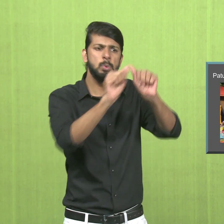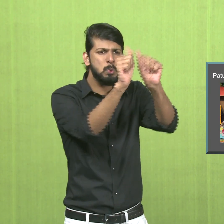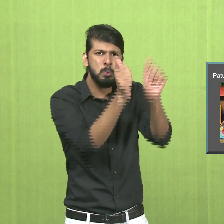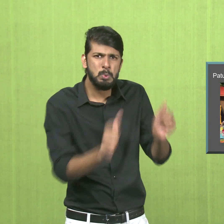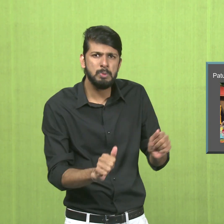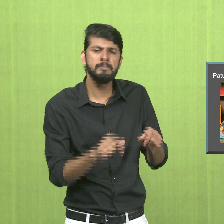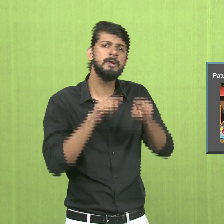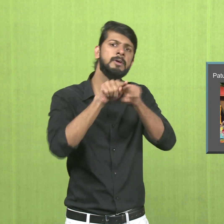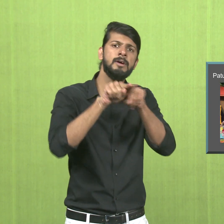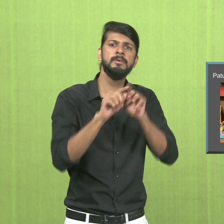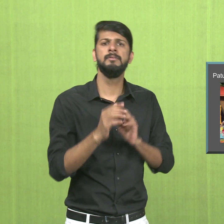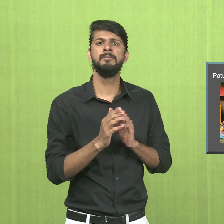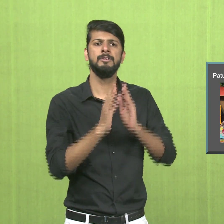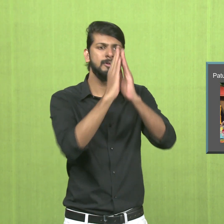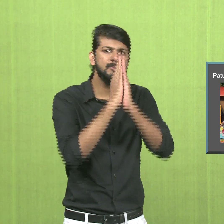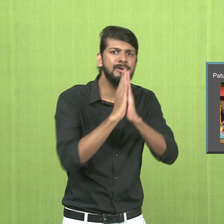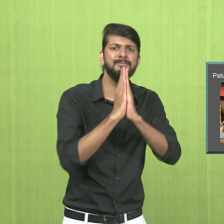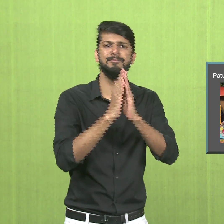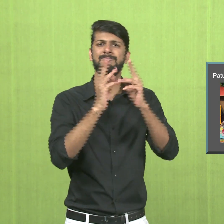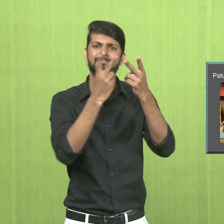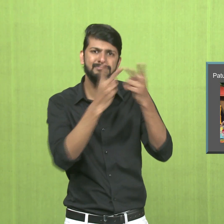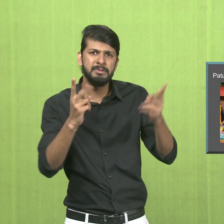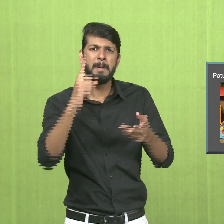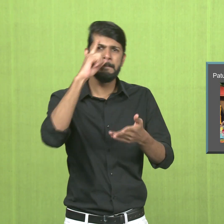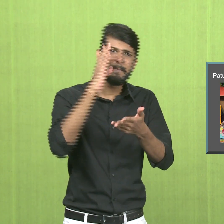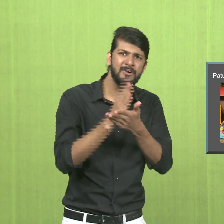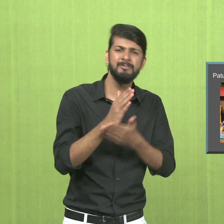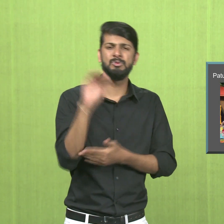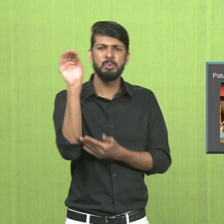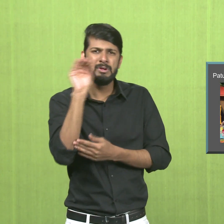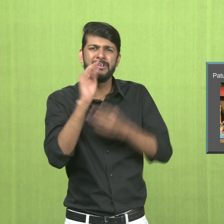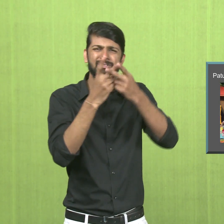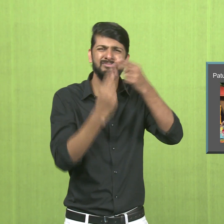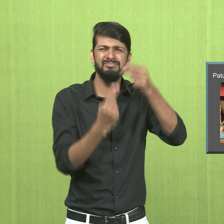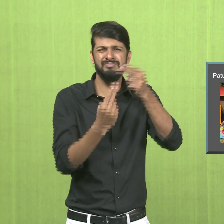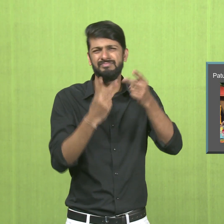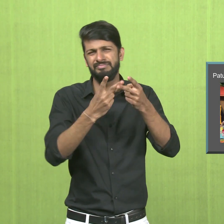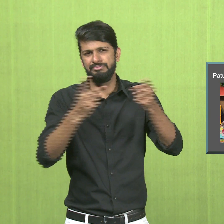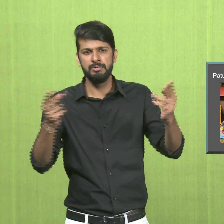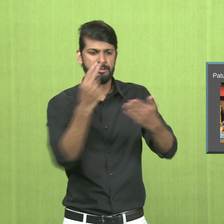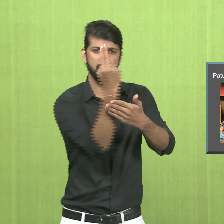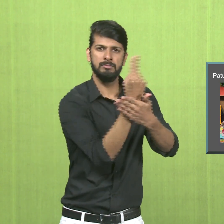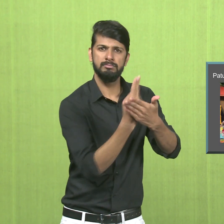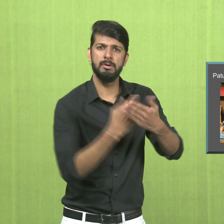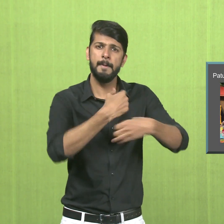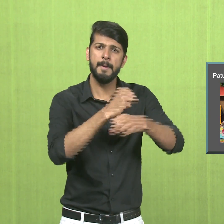these traditional artists have been making paintings of Hindu gods and goddesses,